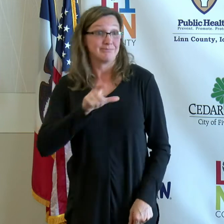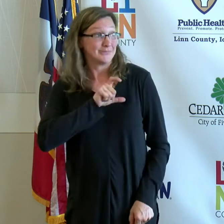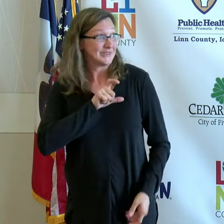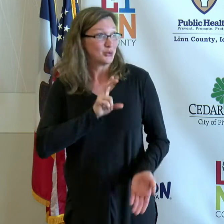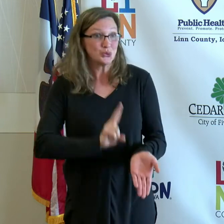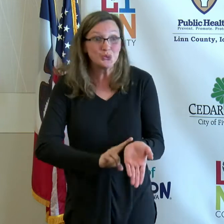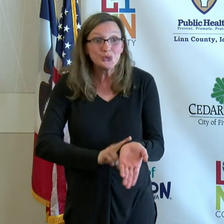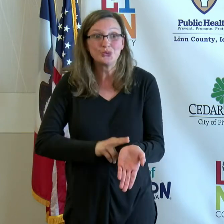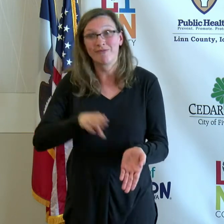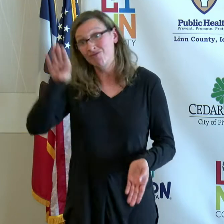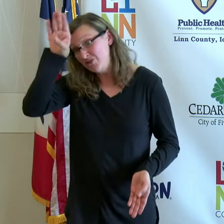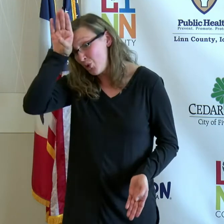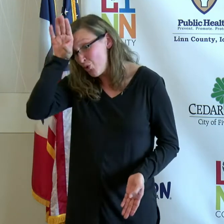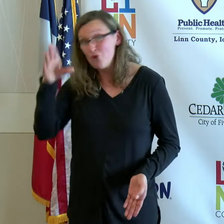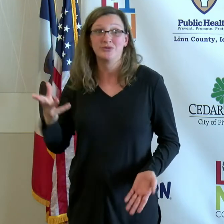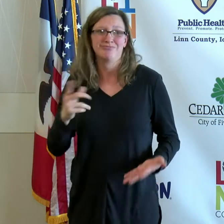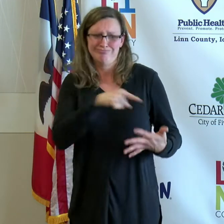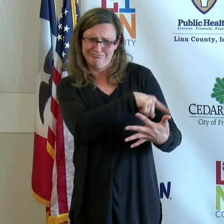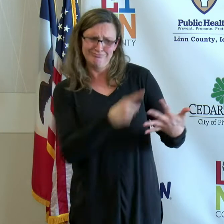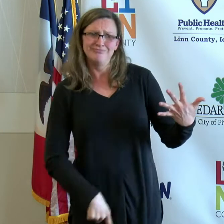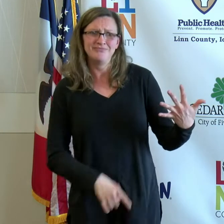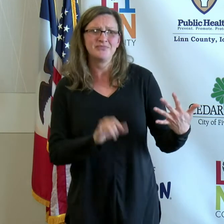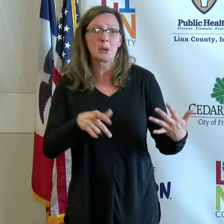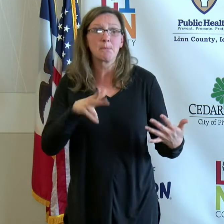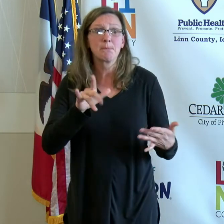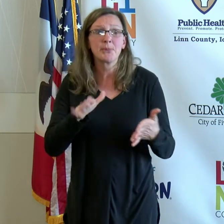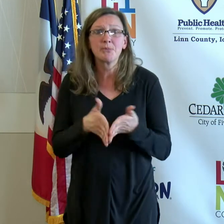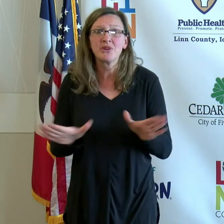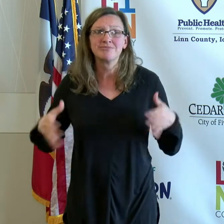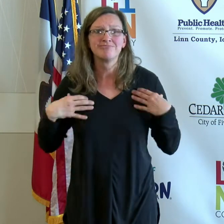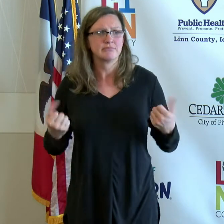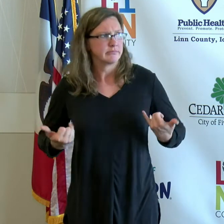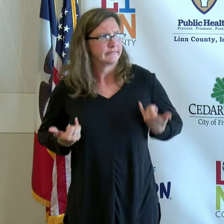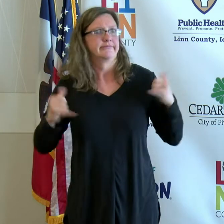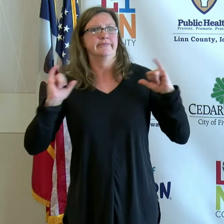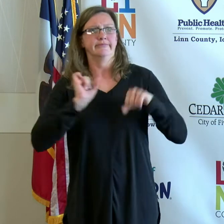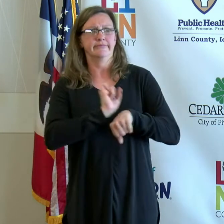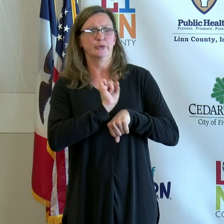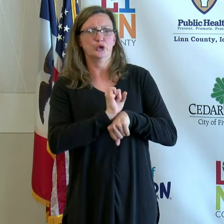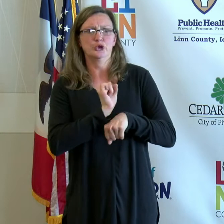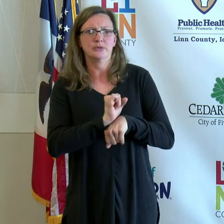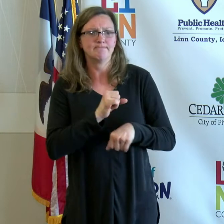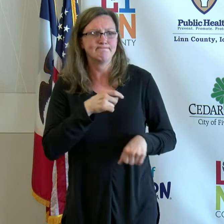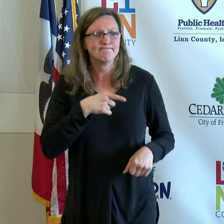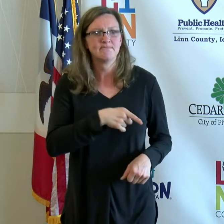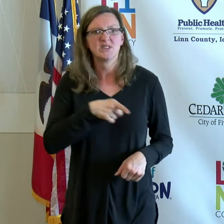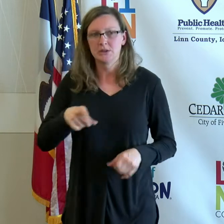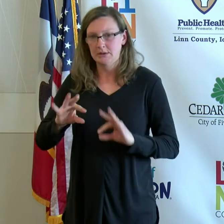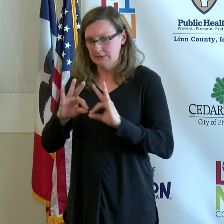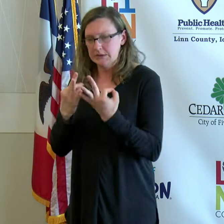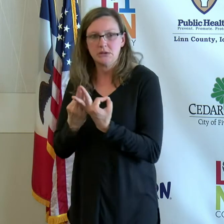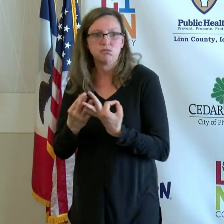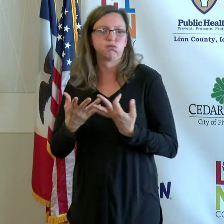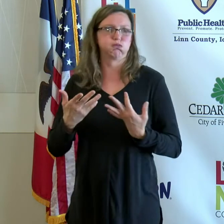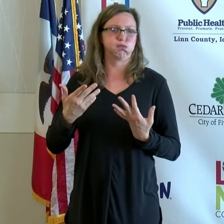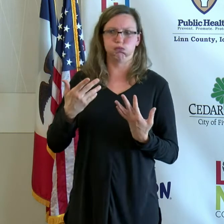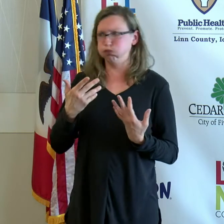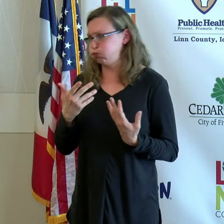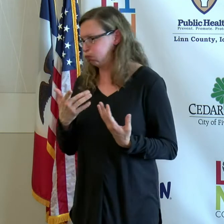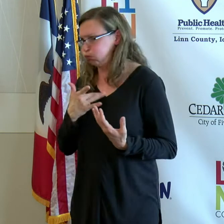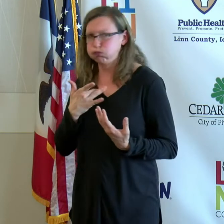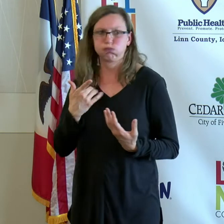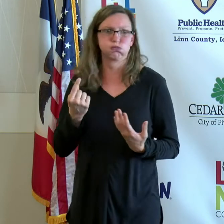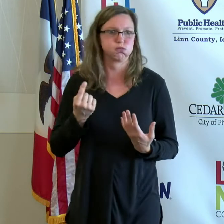safety first to prevent family stresses from creating harm and separation. Let me share with you 3